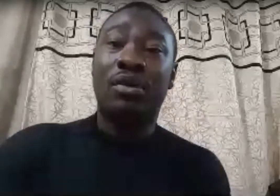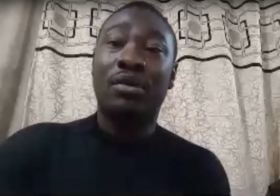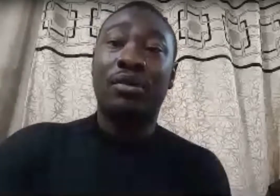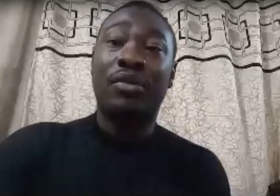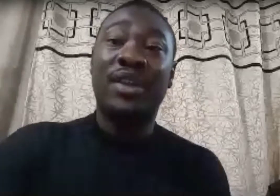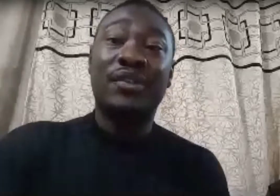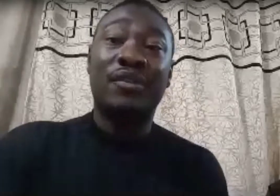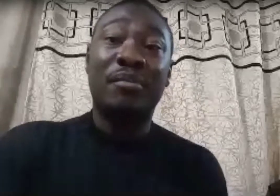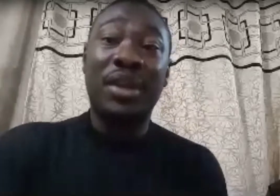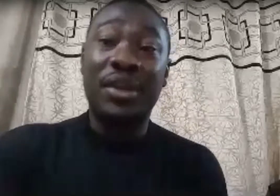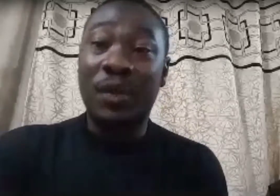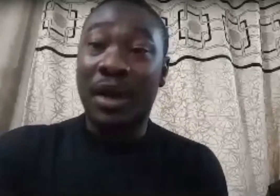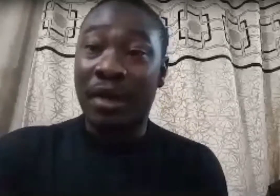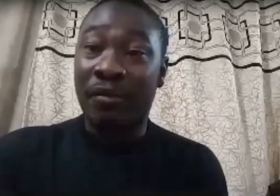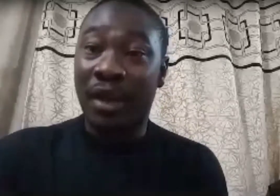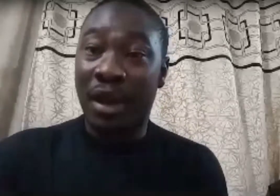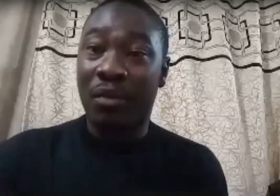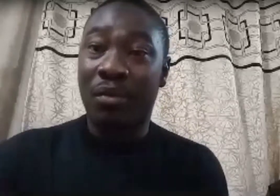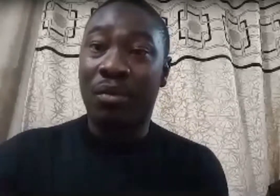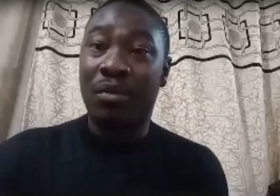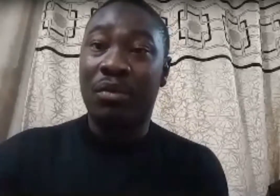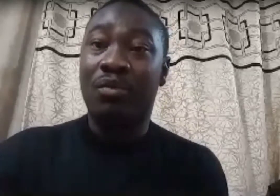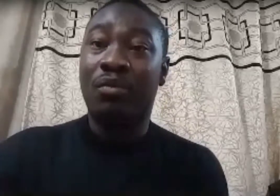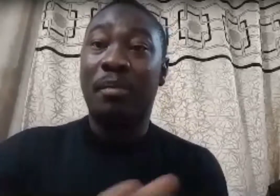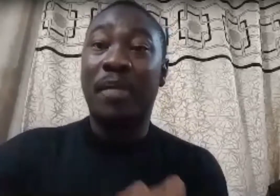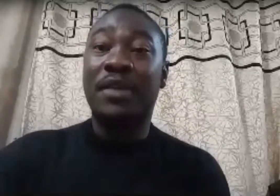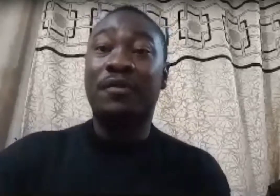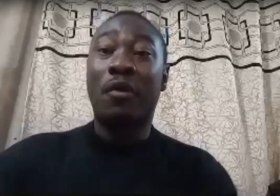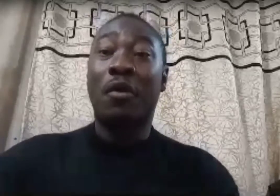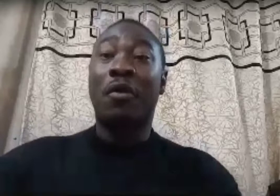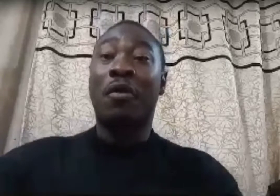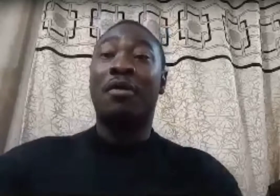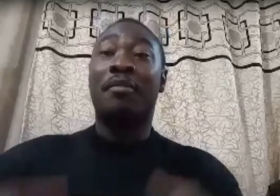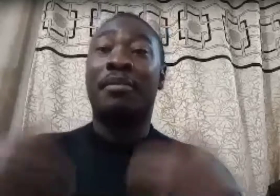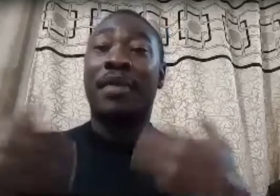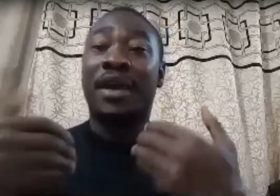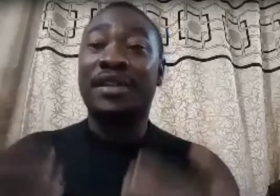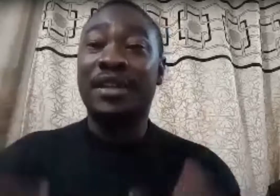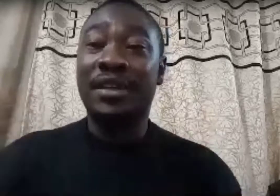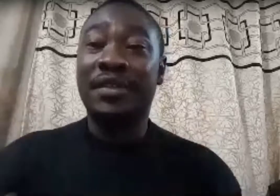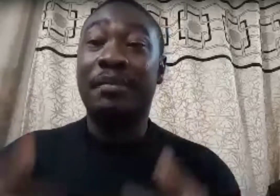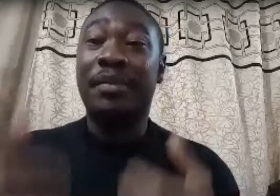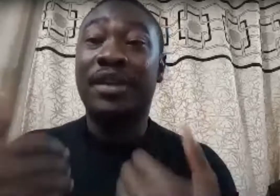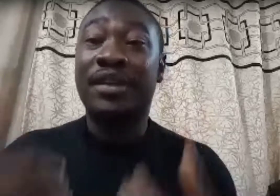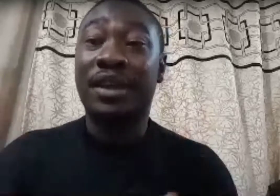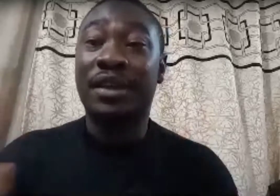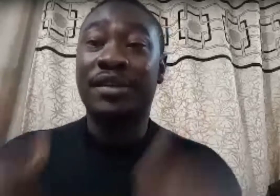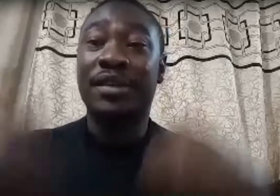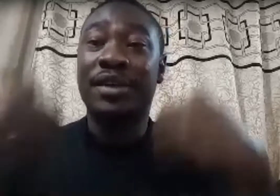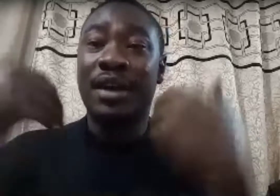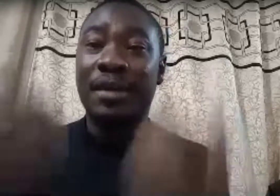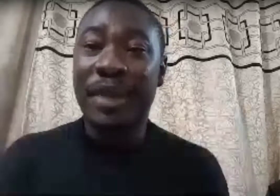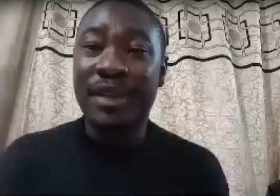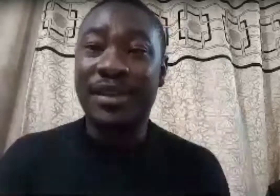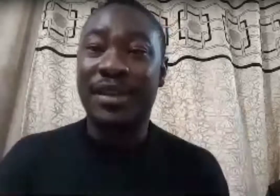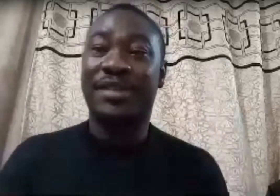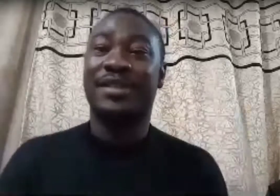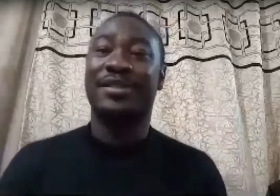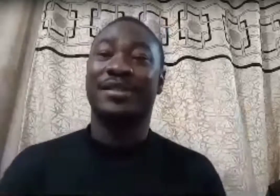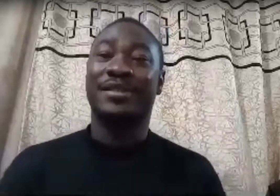meant for practice, practice, and practice. When you get home, you continue your practicing.